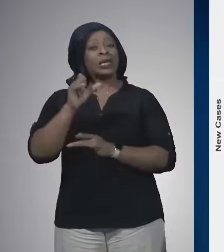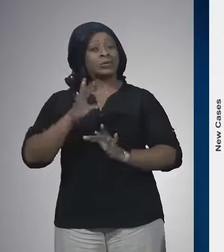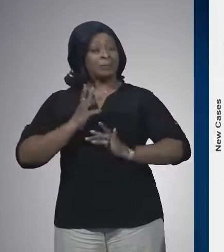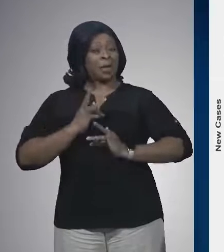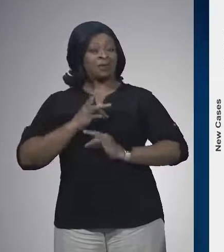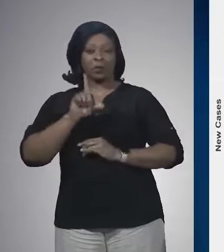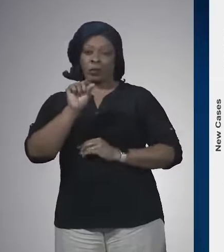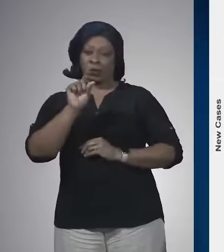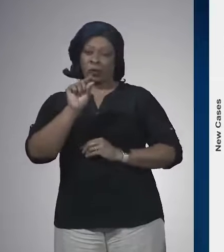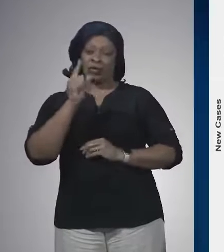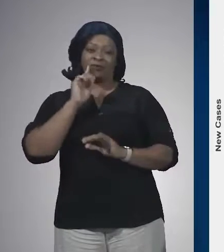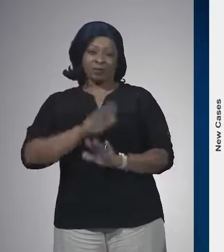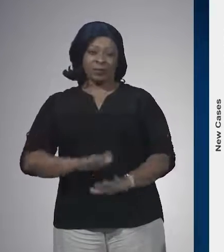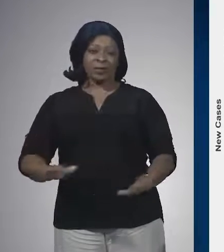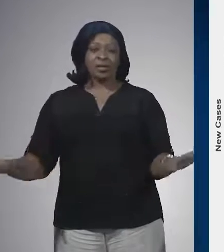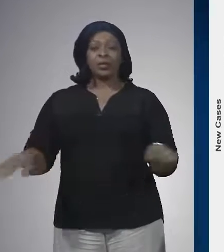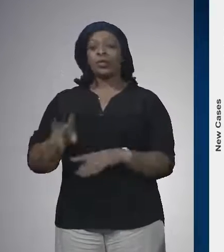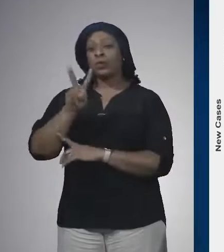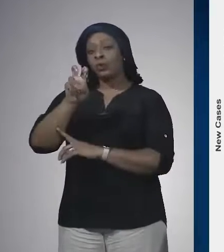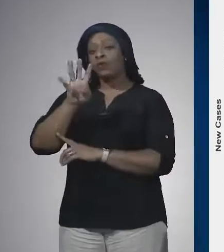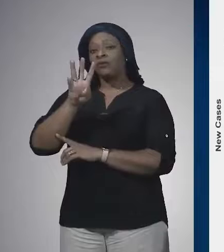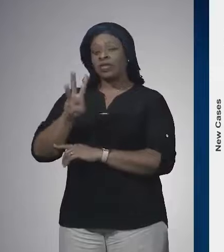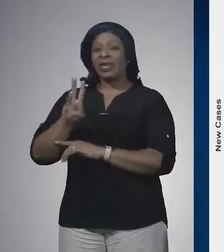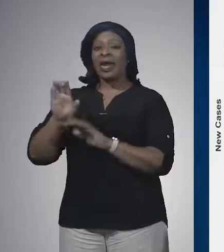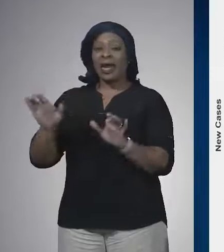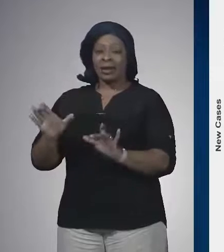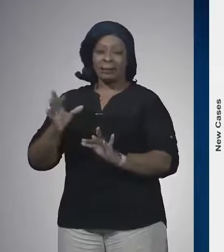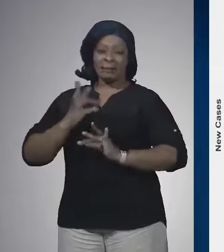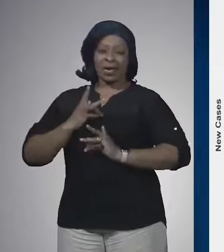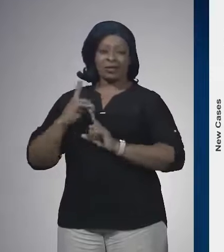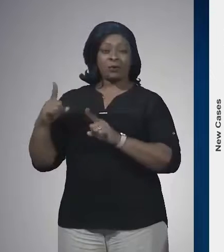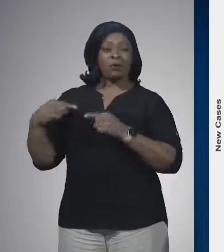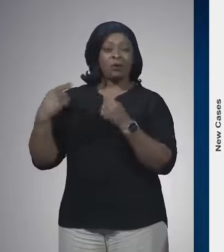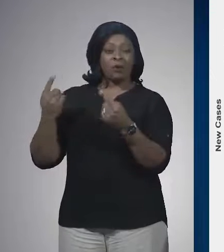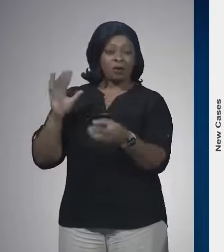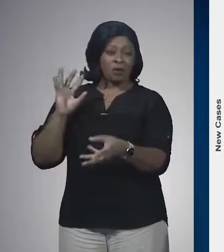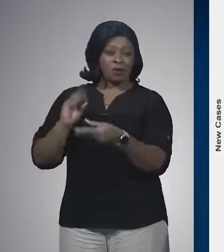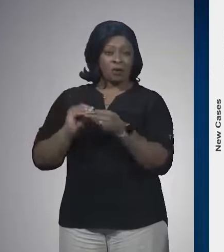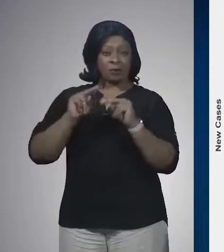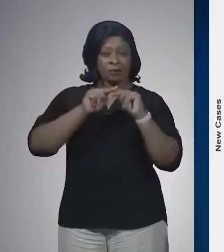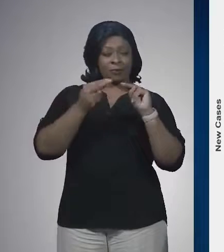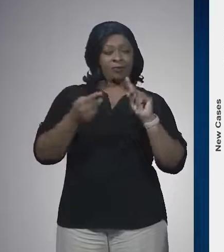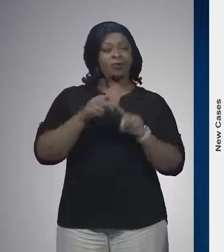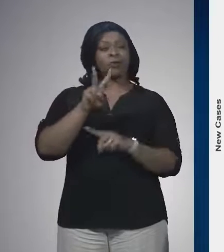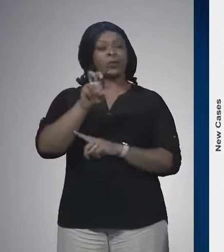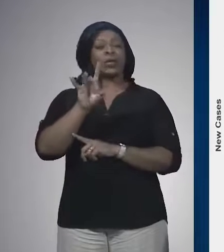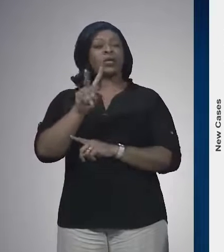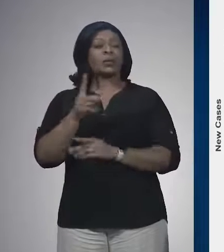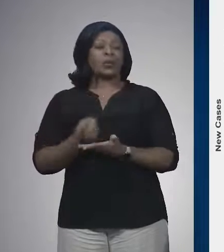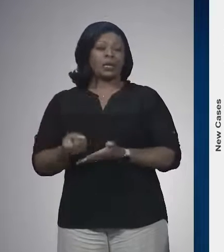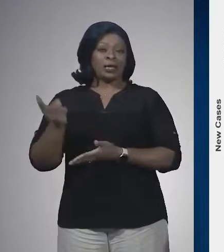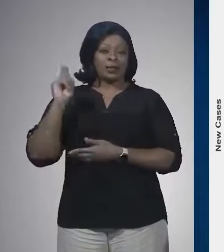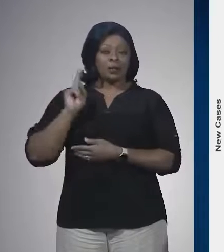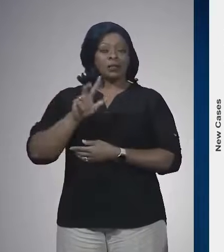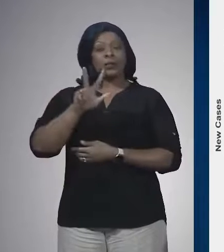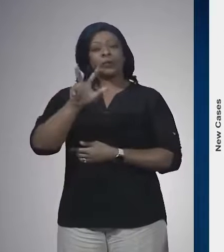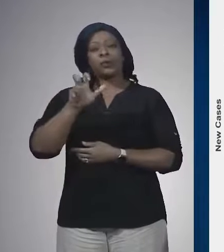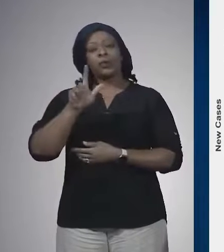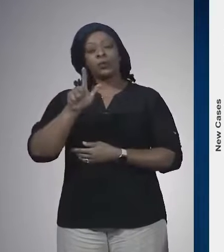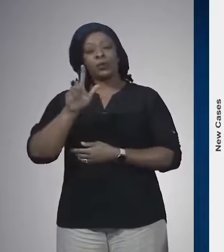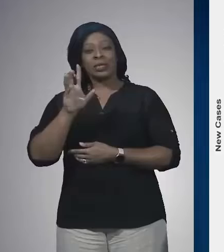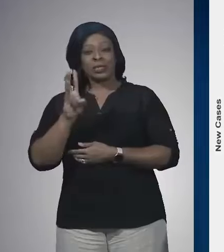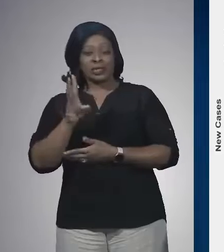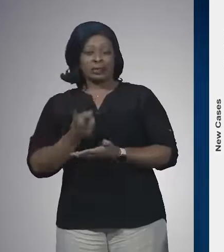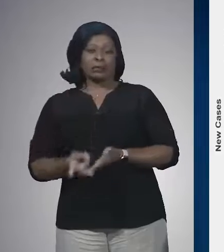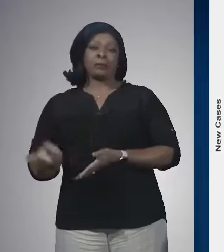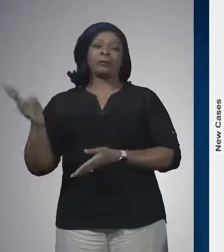and 246 active pediatric cases overall, down from 282 last week and 326